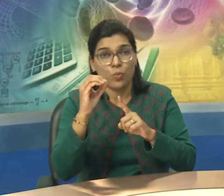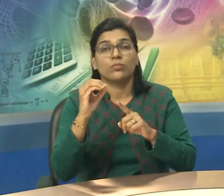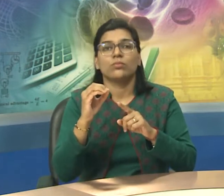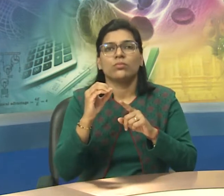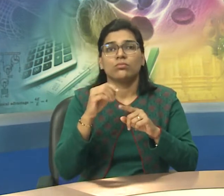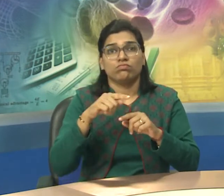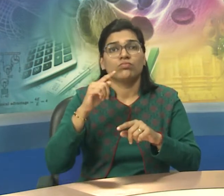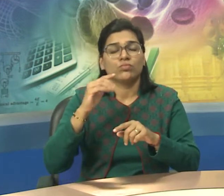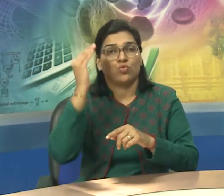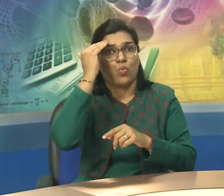KPO involves